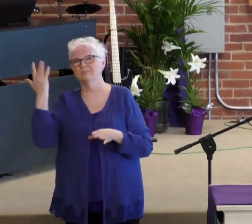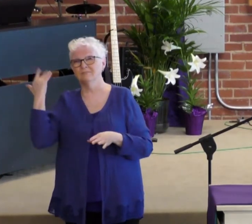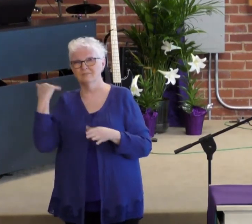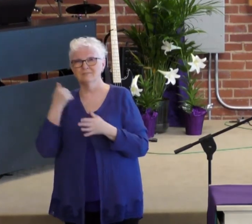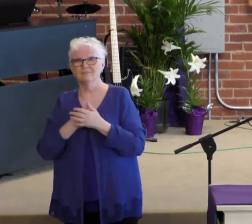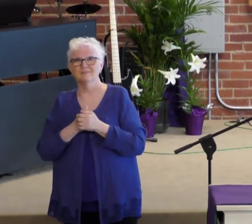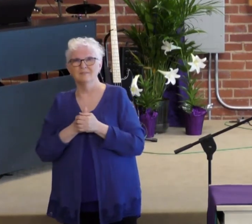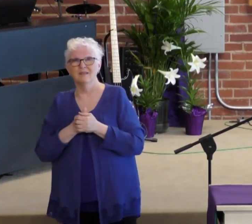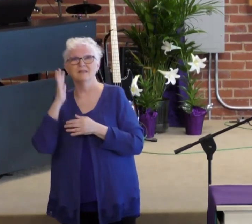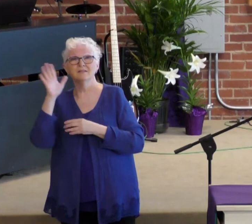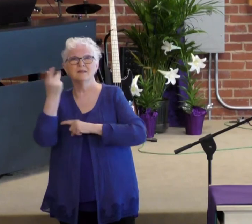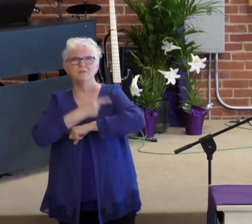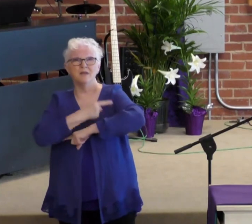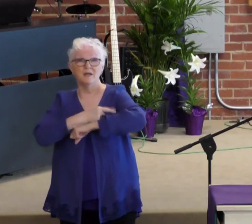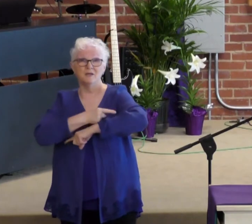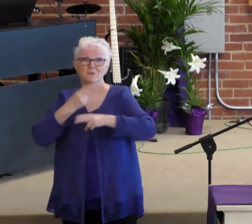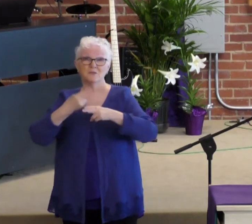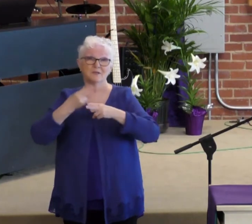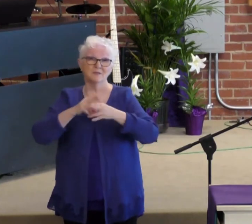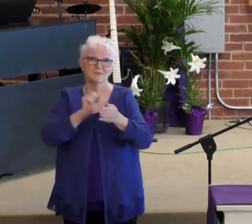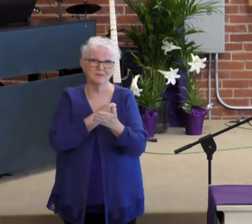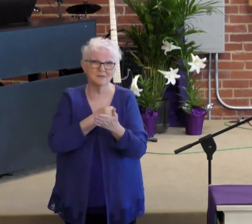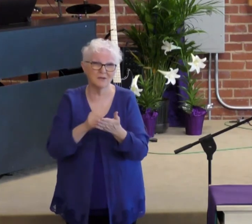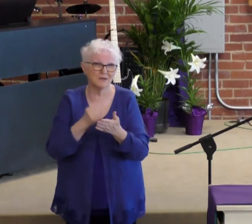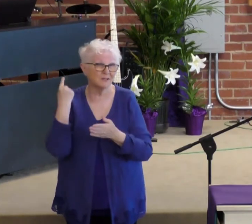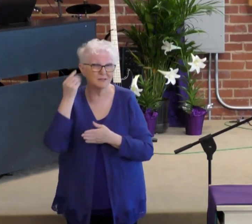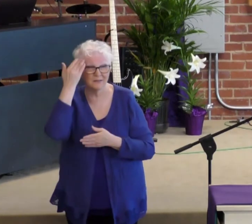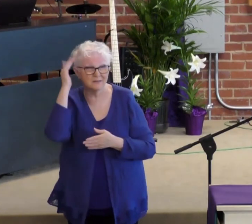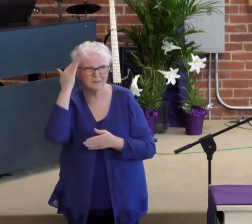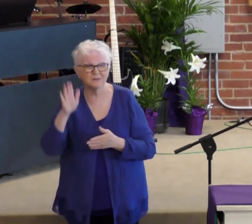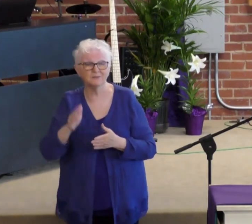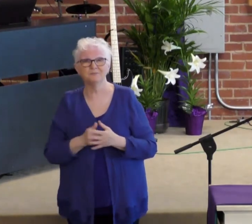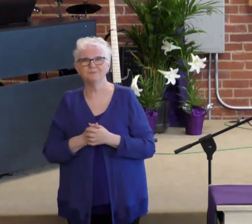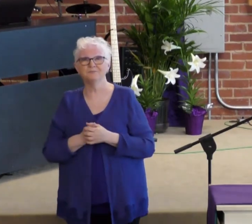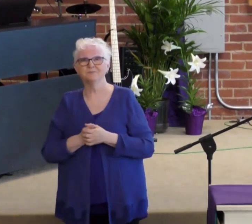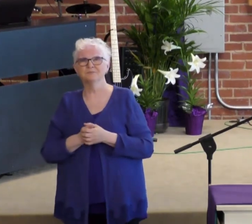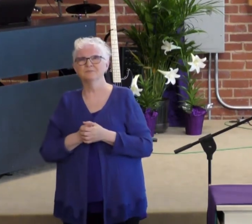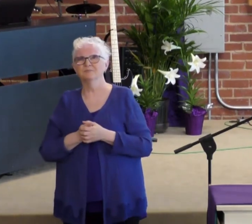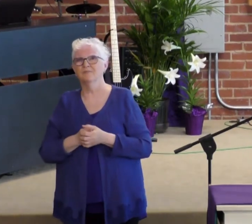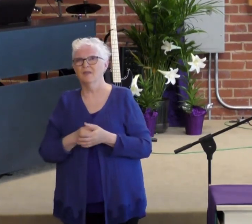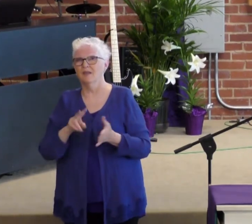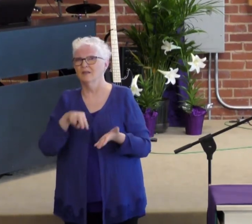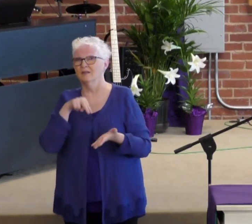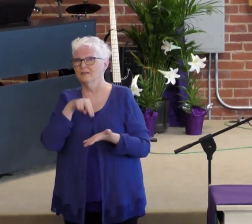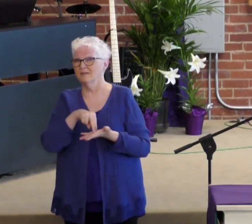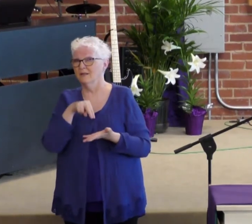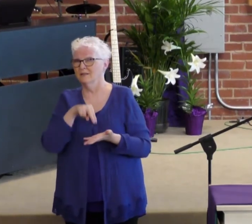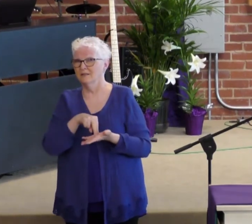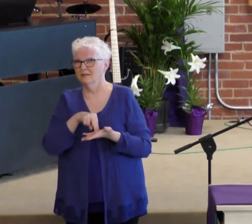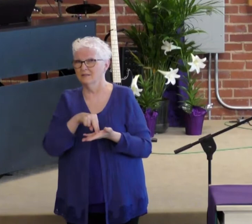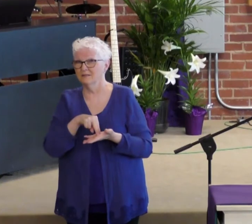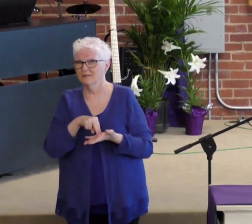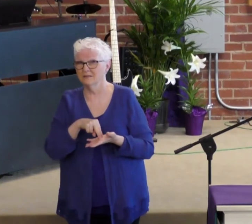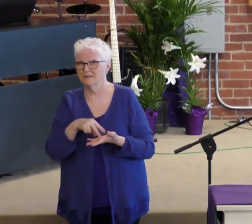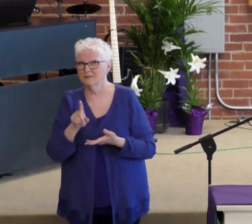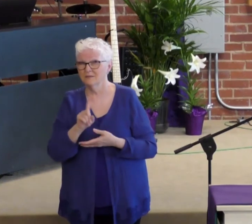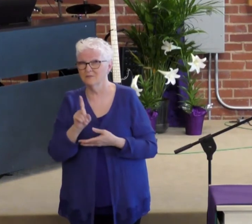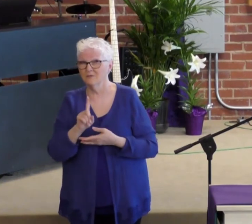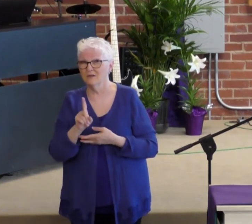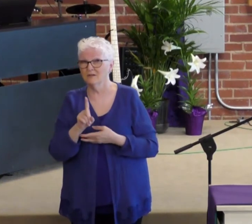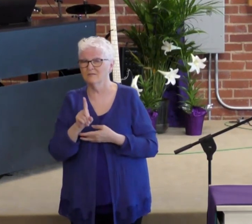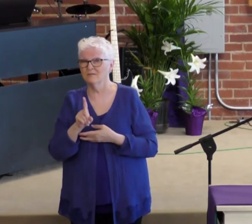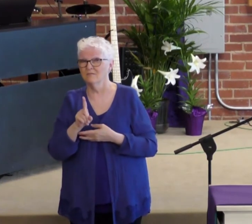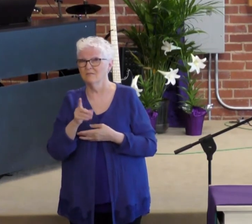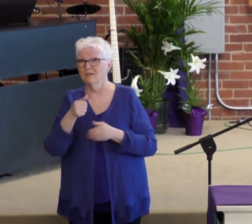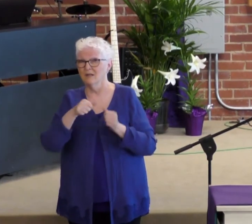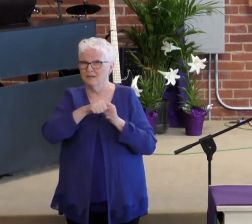Landon. We're going to name something that he doesn't know. I bet you've heard that one too. Standing somewhere in the shadows, you'll find Jesus. Have you ever